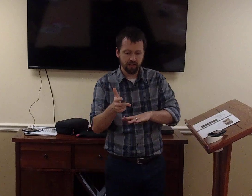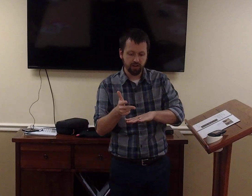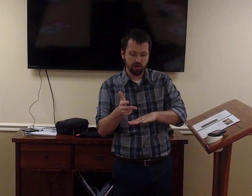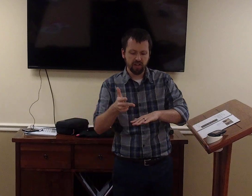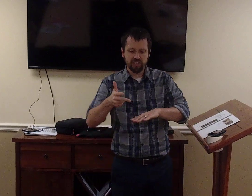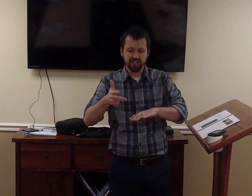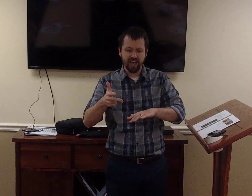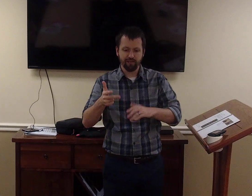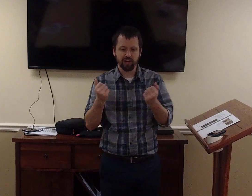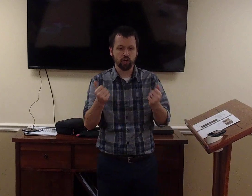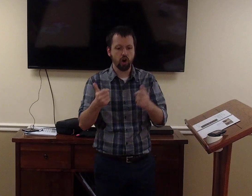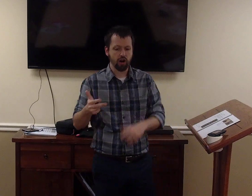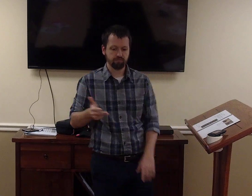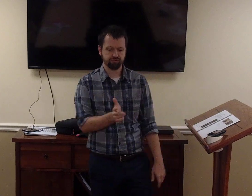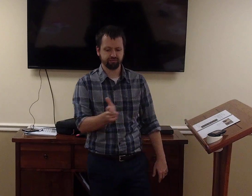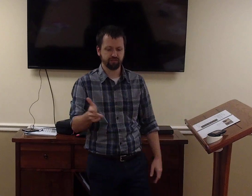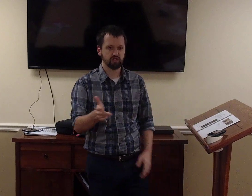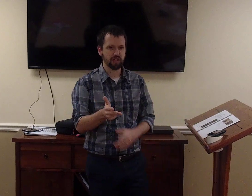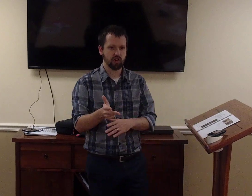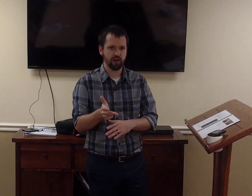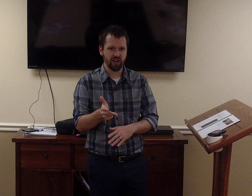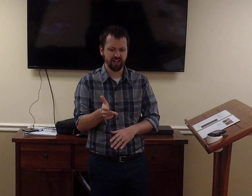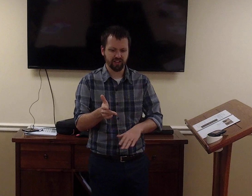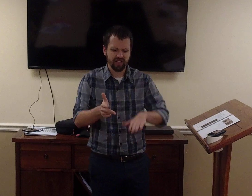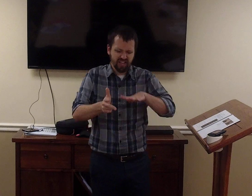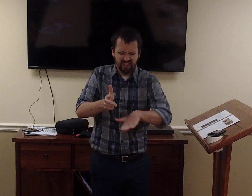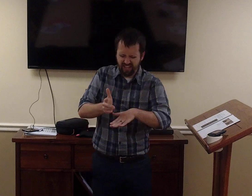know, say I have like a car. Here's my car now. I can hit the gas.